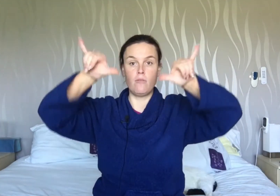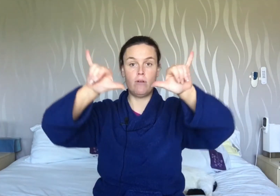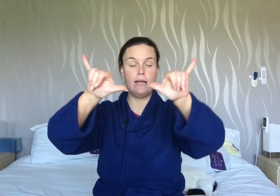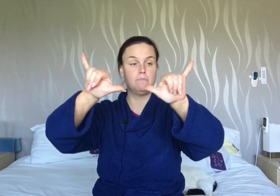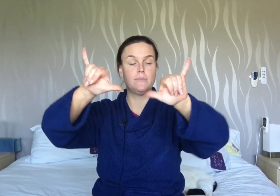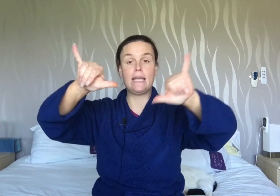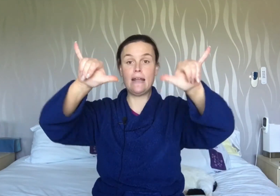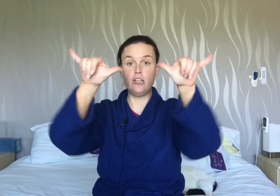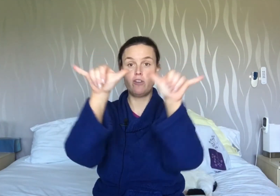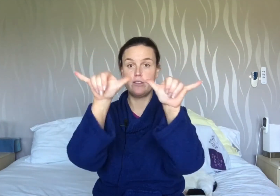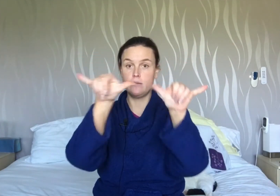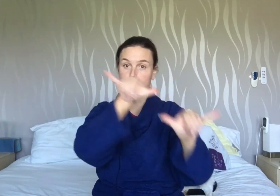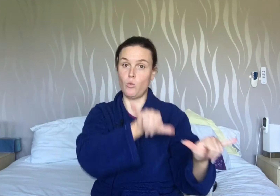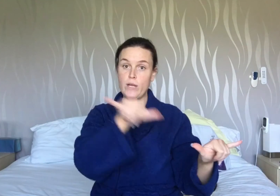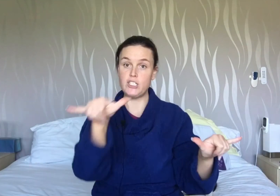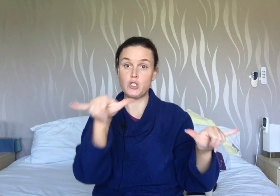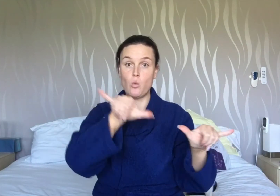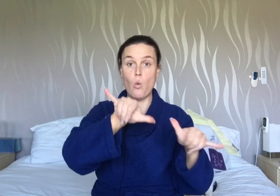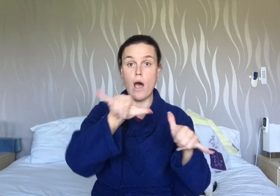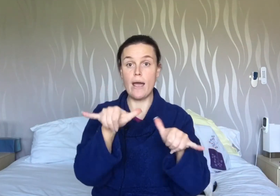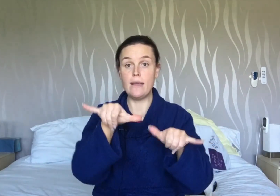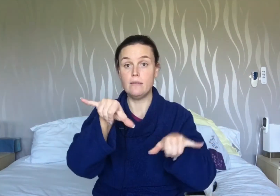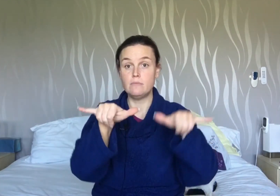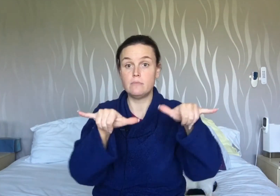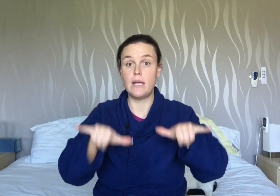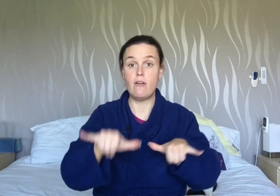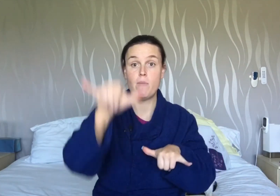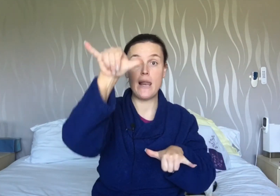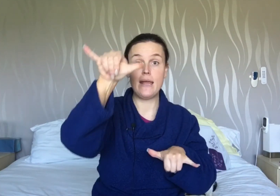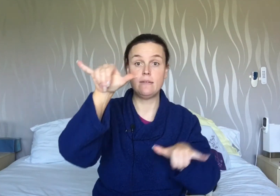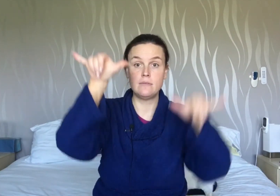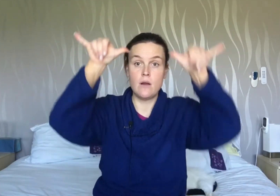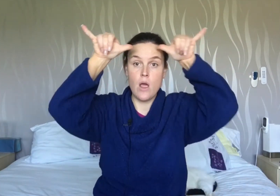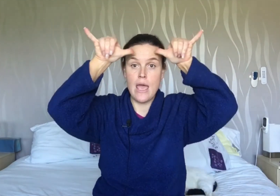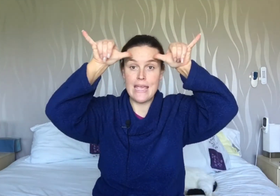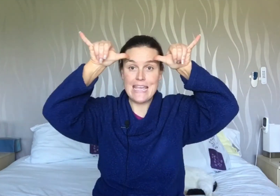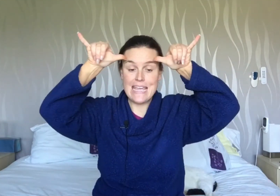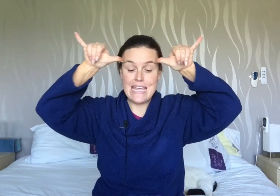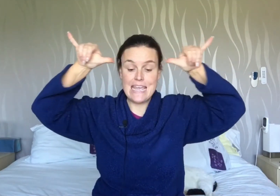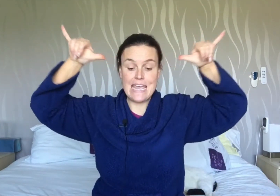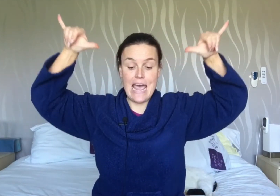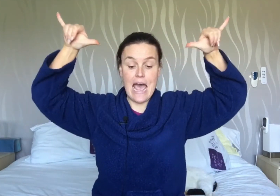Right, again you've got the which, why, aeroplane. Cow.